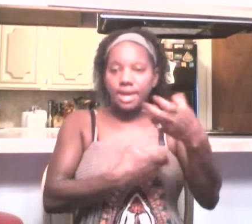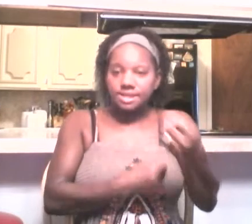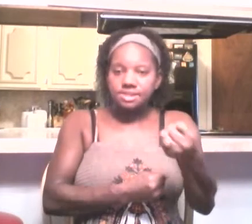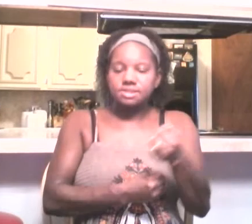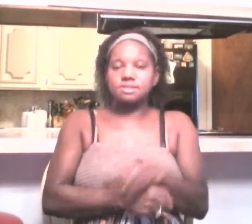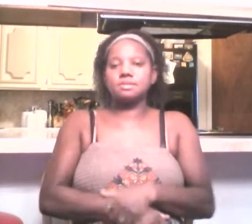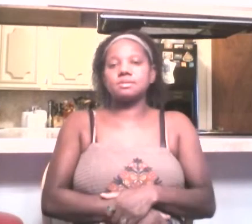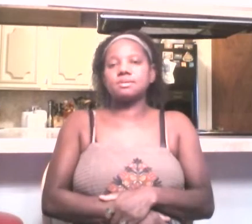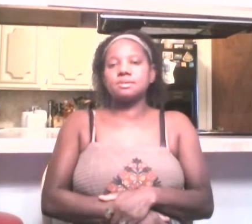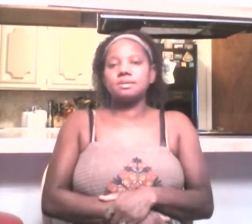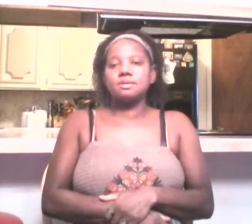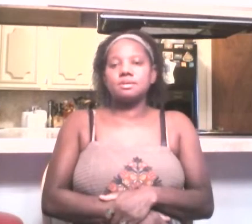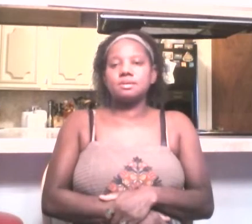trust,